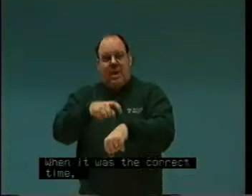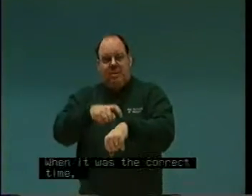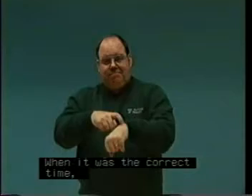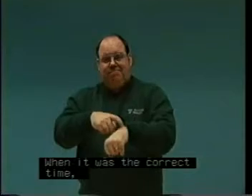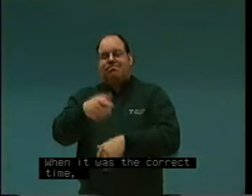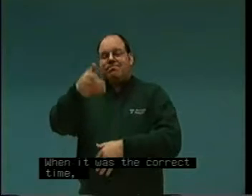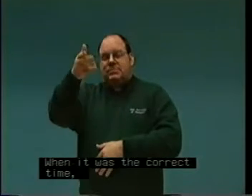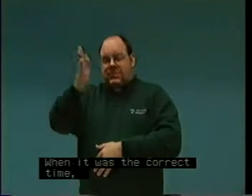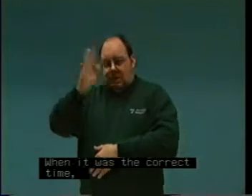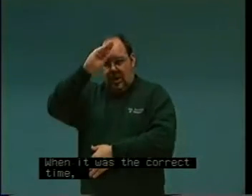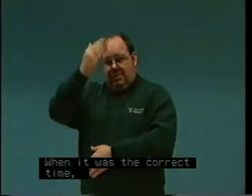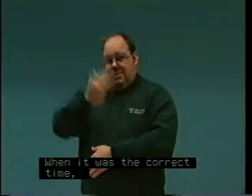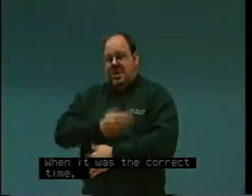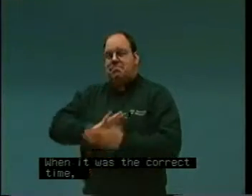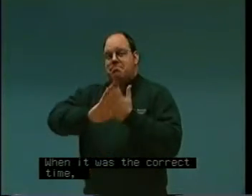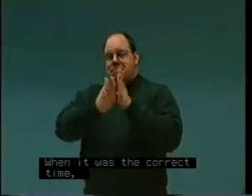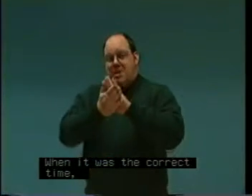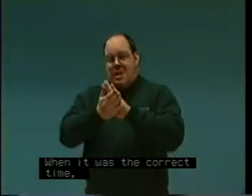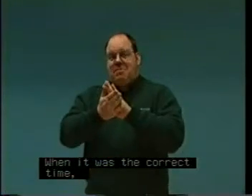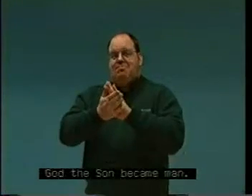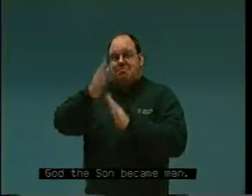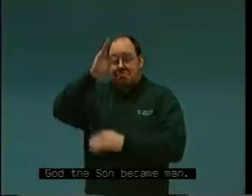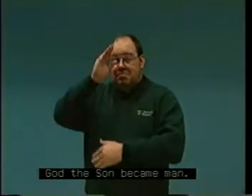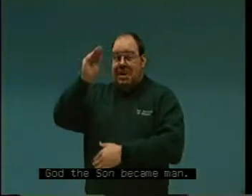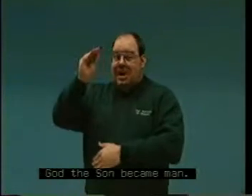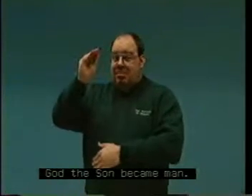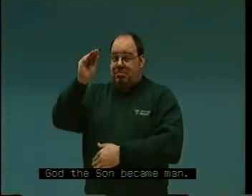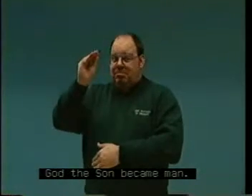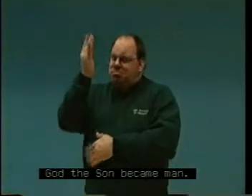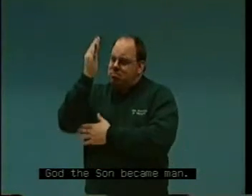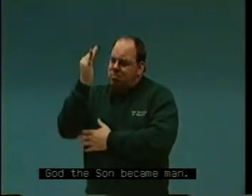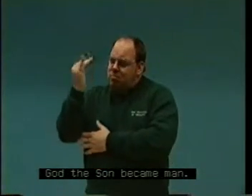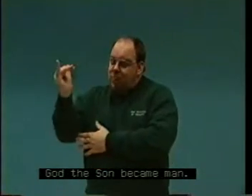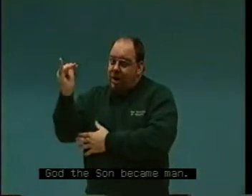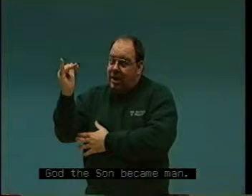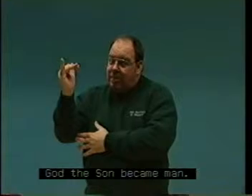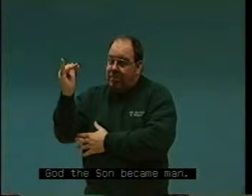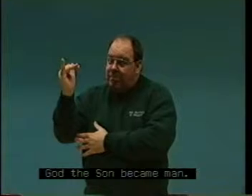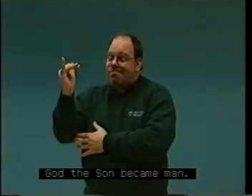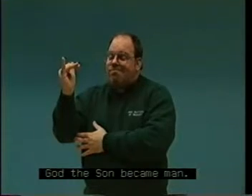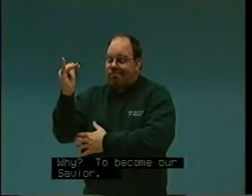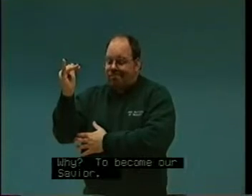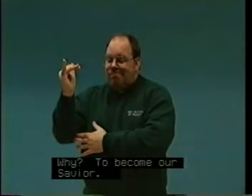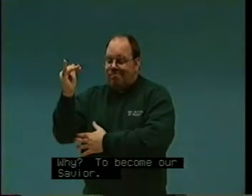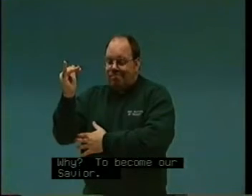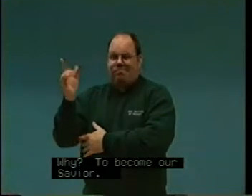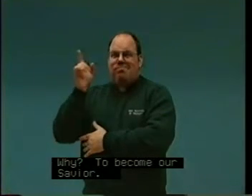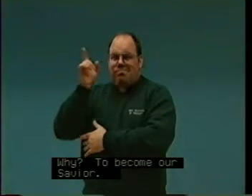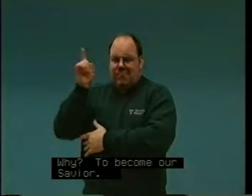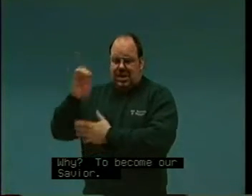When it was the correct time, God the Son became man. Why?